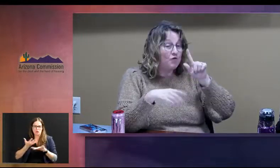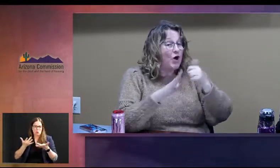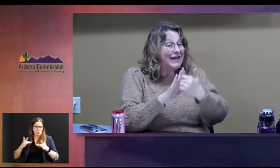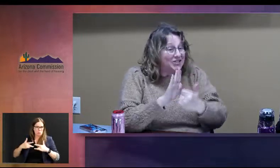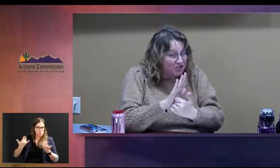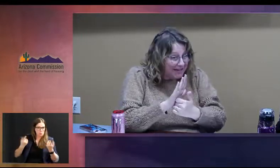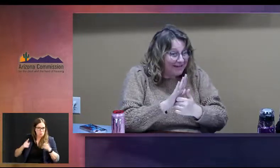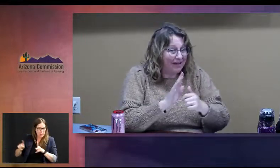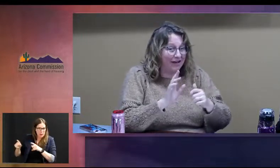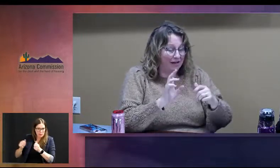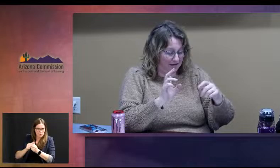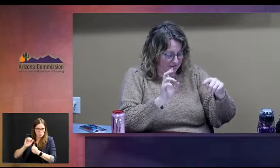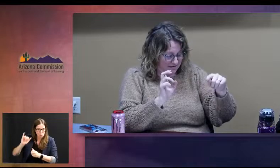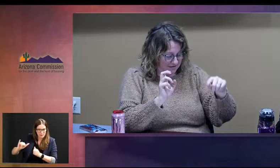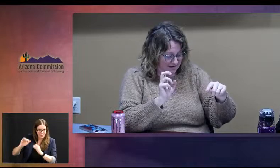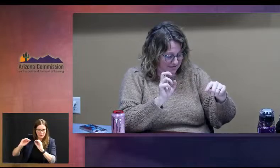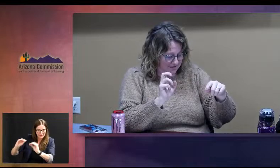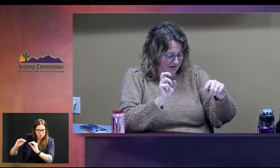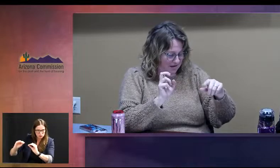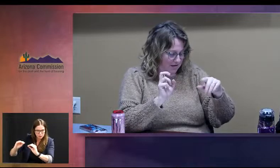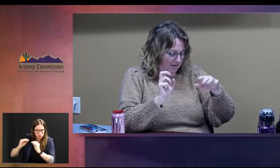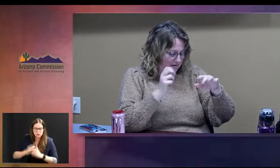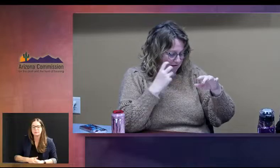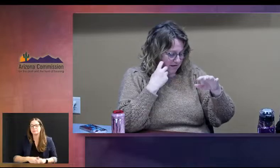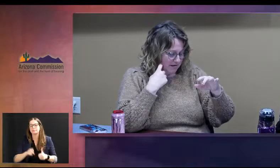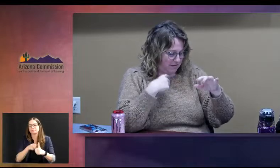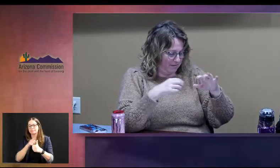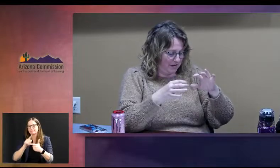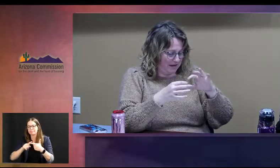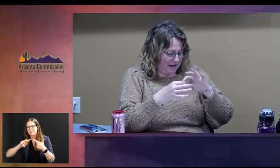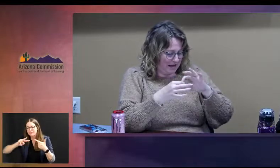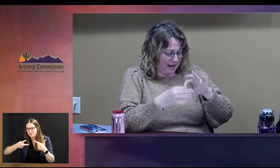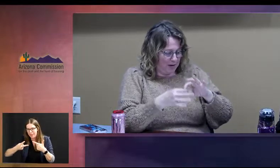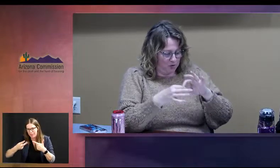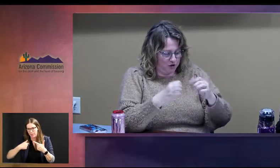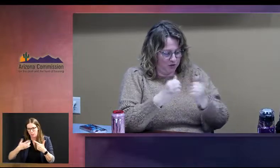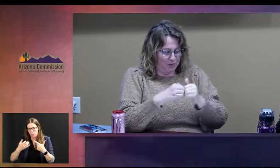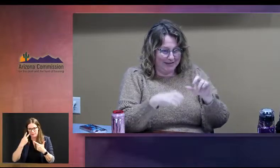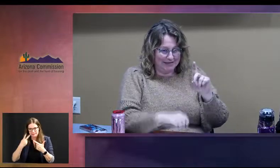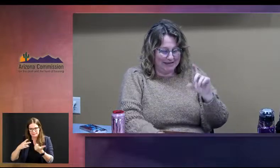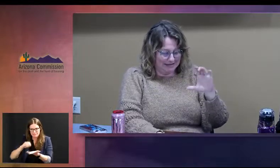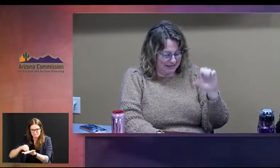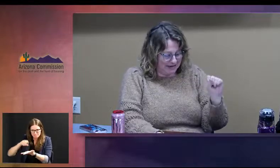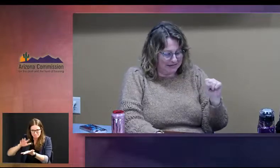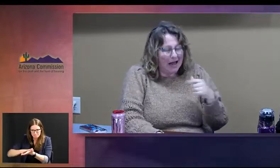The second item for the agenda would be